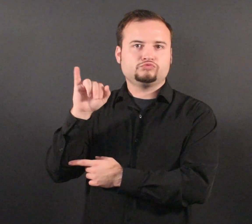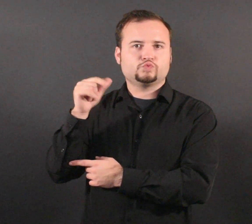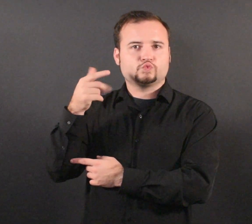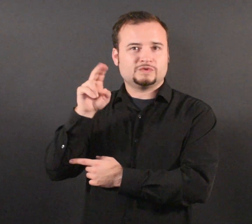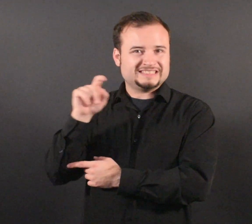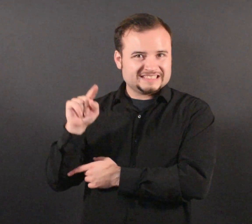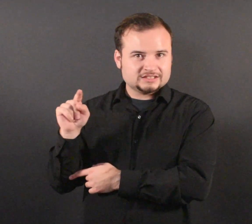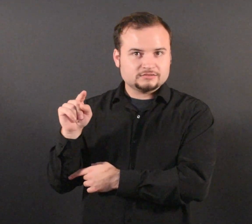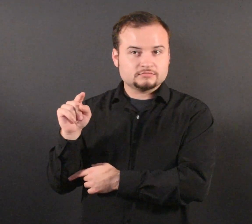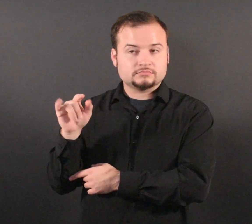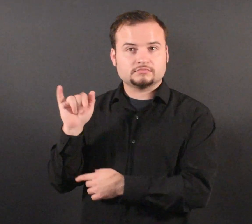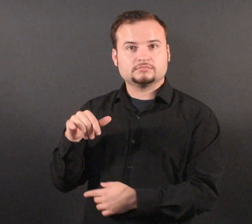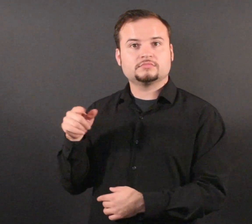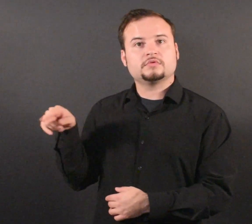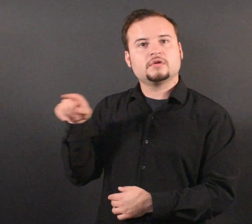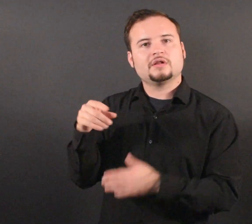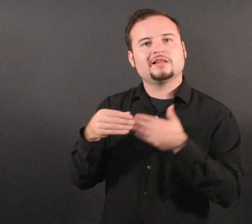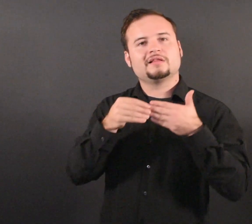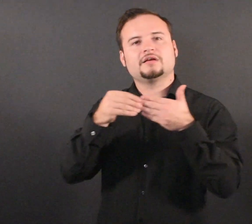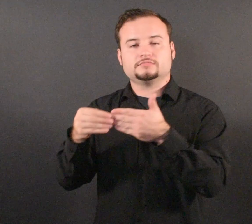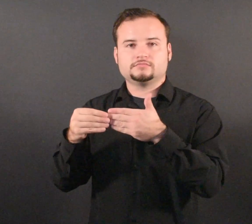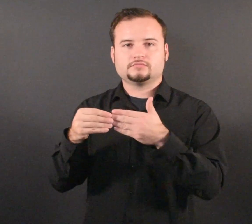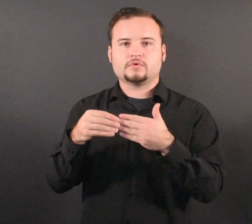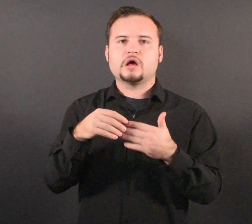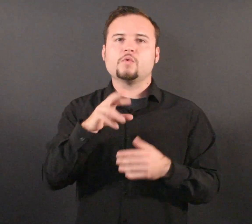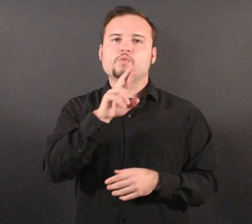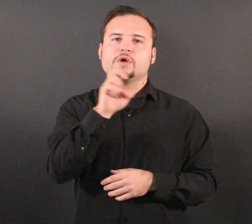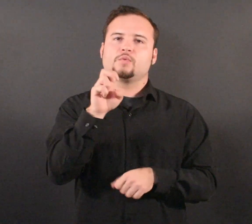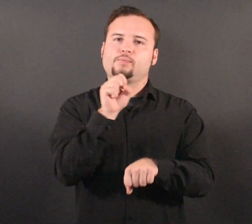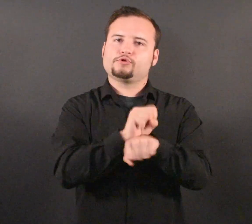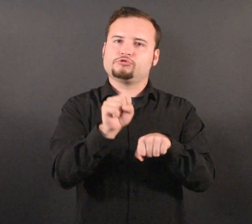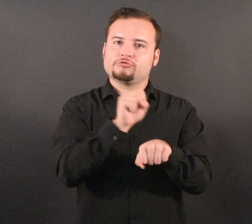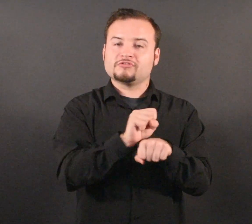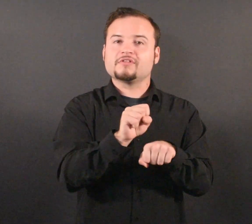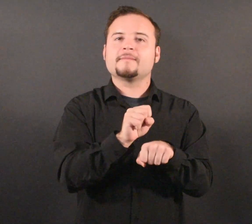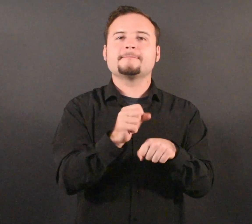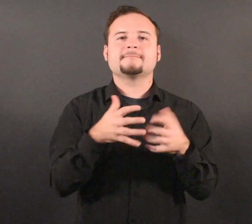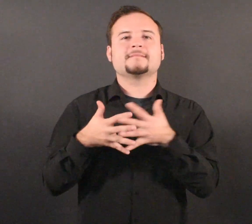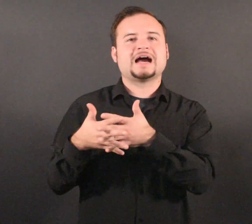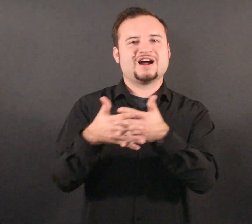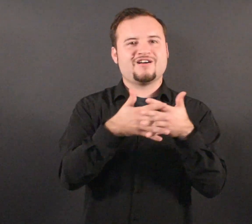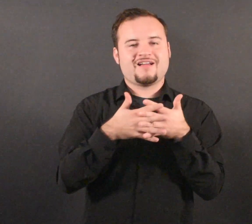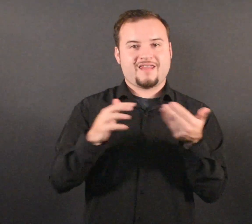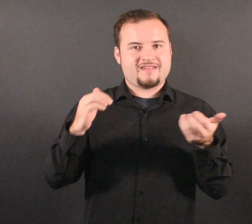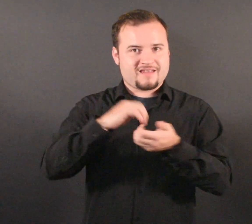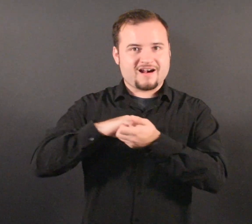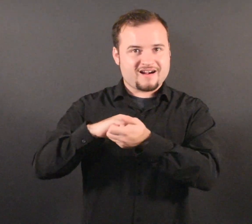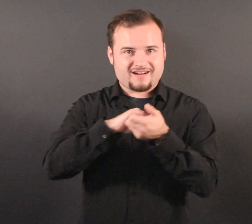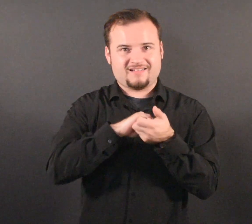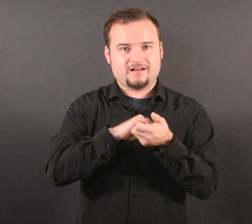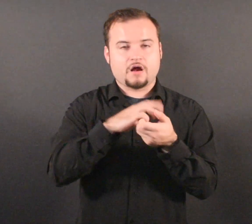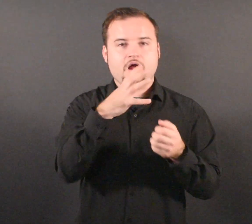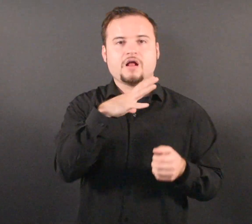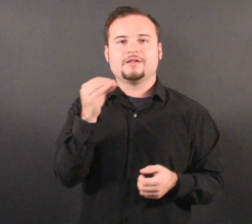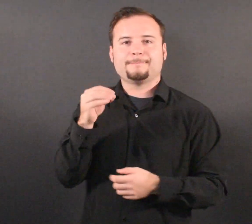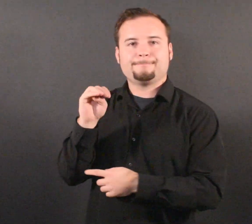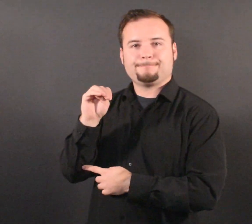who have led the Rework America Alliance and Markle Foundation,